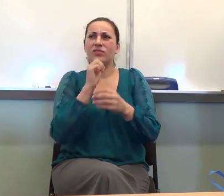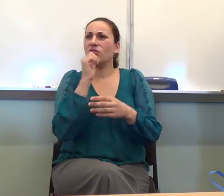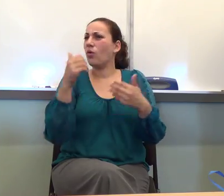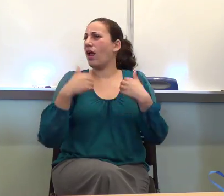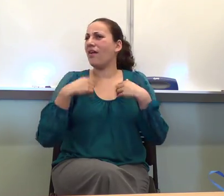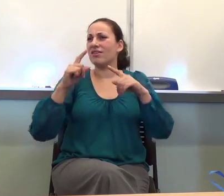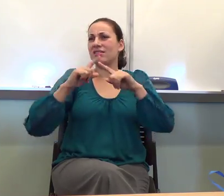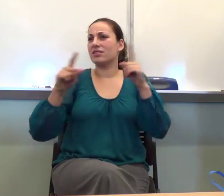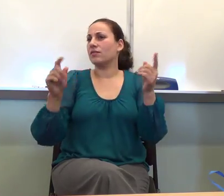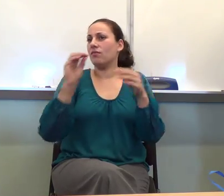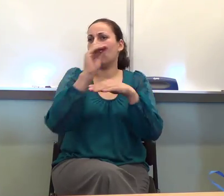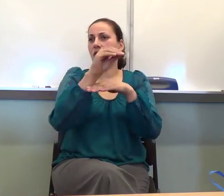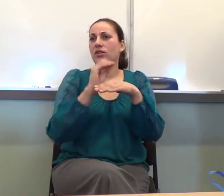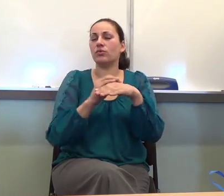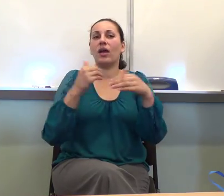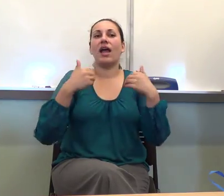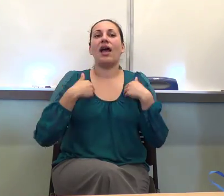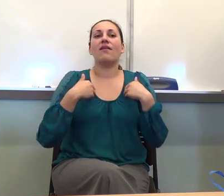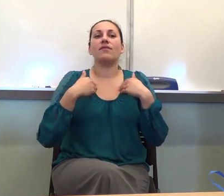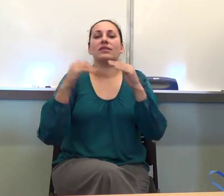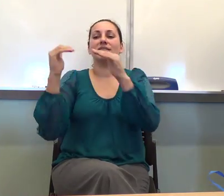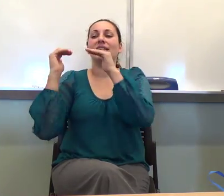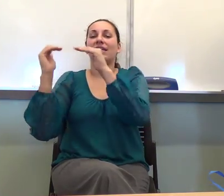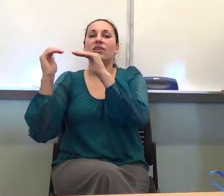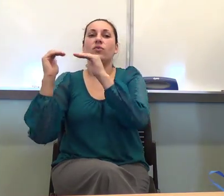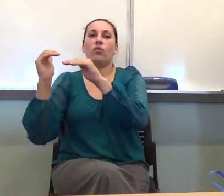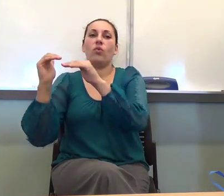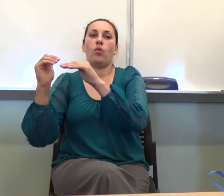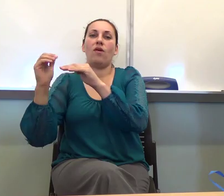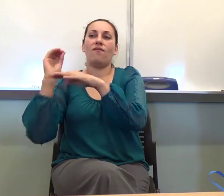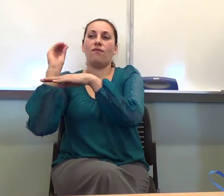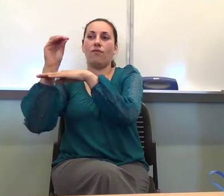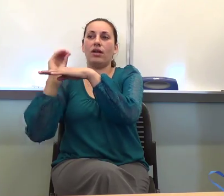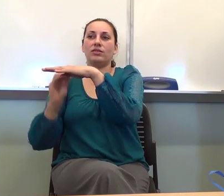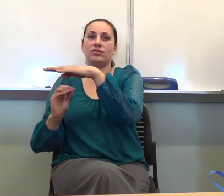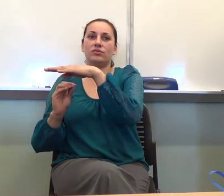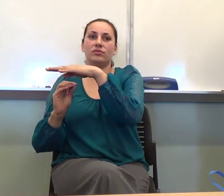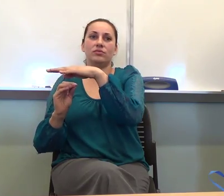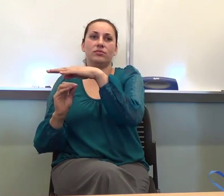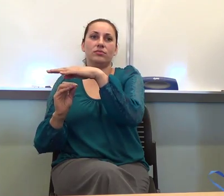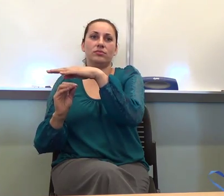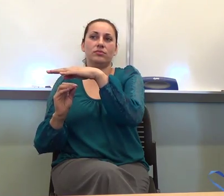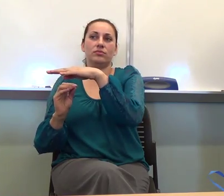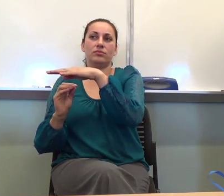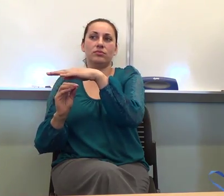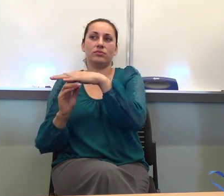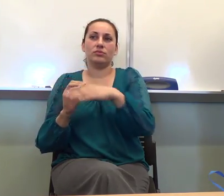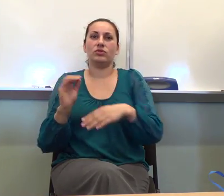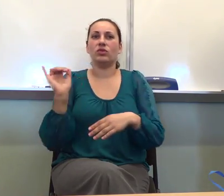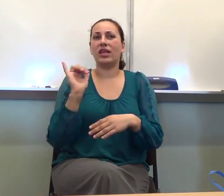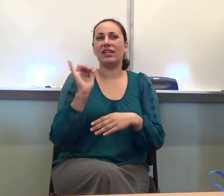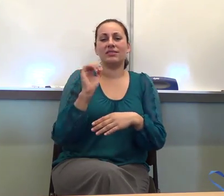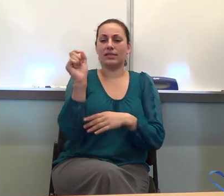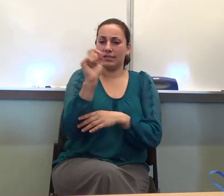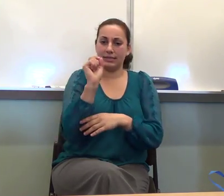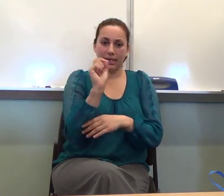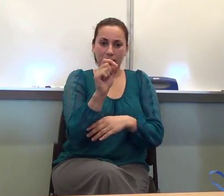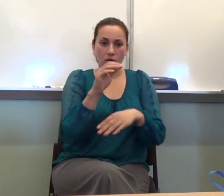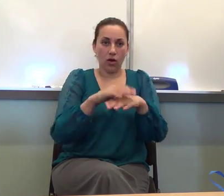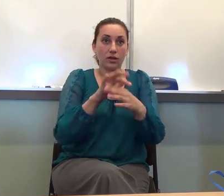an equivalent fraction. In other words, if you punched the new fraction in, you would get the same decimal readout on your calculator as you get for